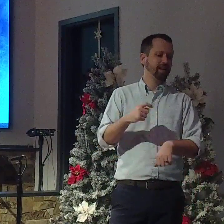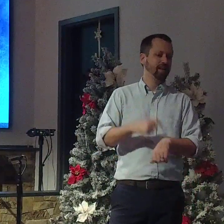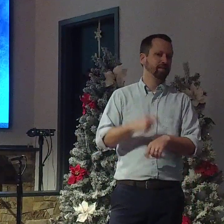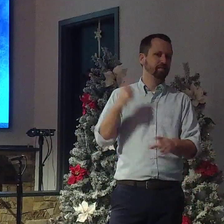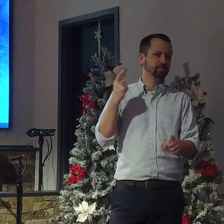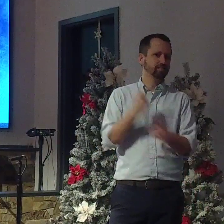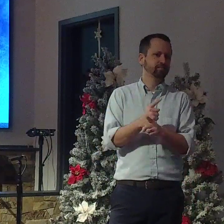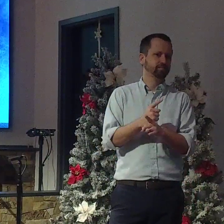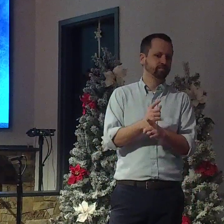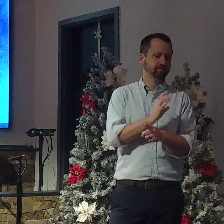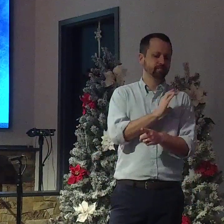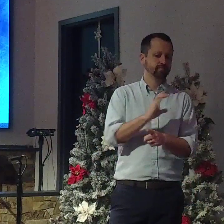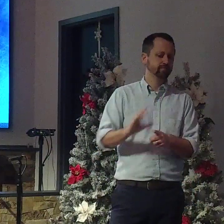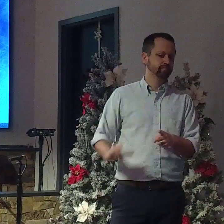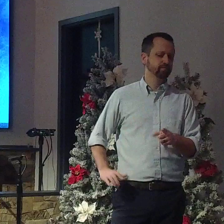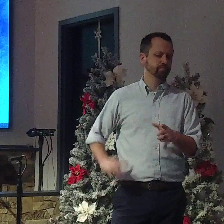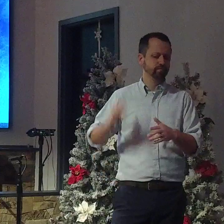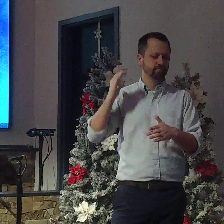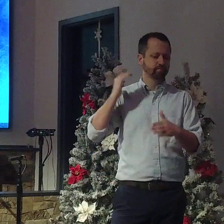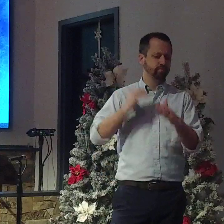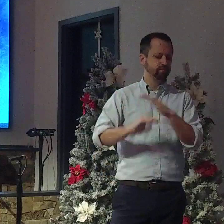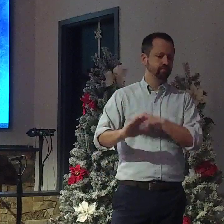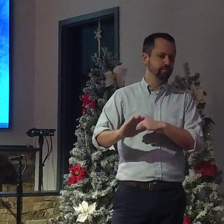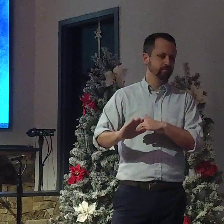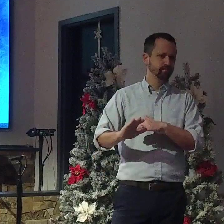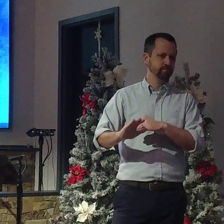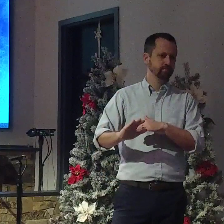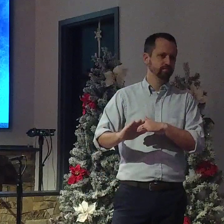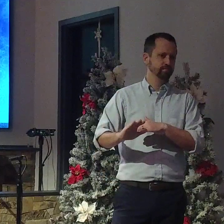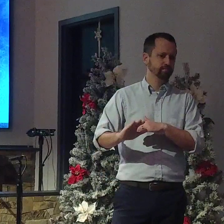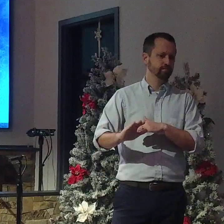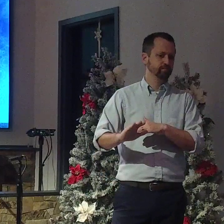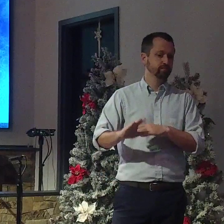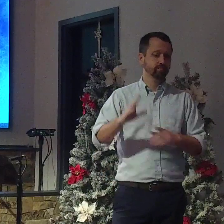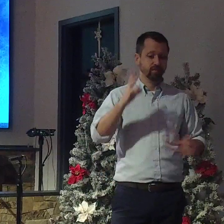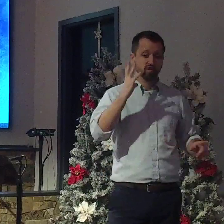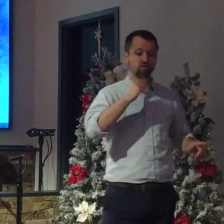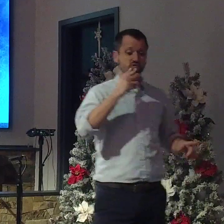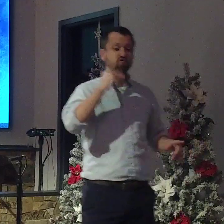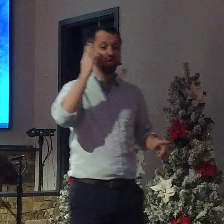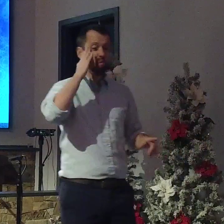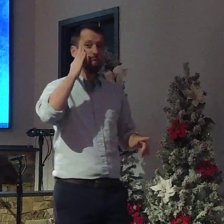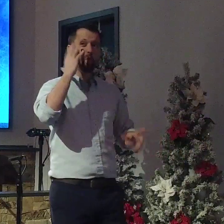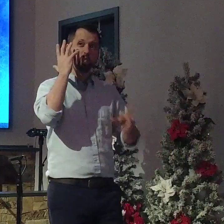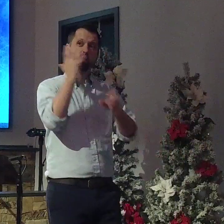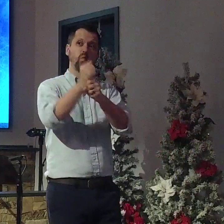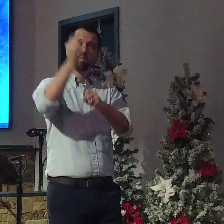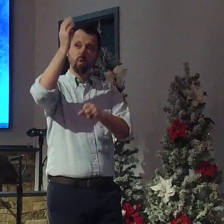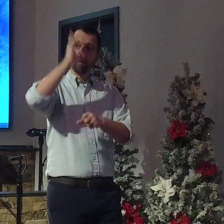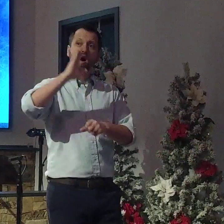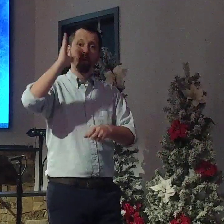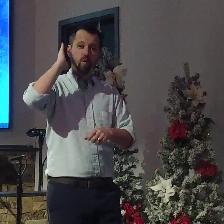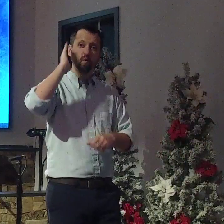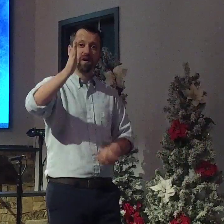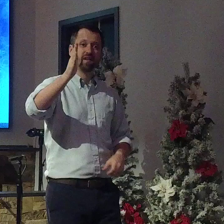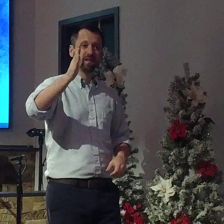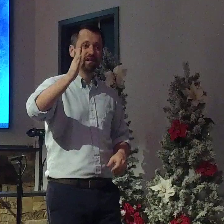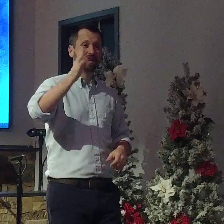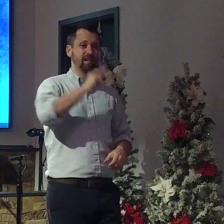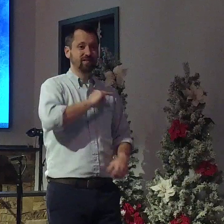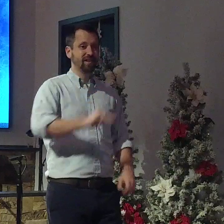Christmas. But even before the first Christmas came, the people in that day, primarily the Jews, they were